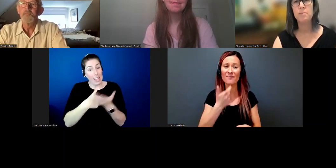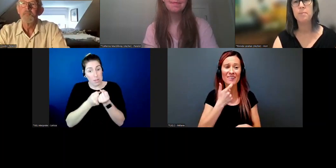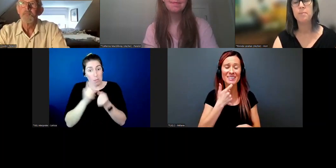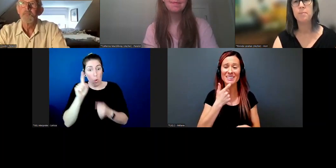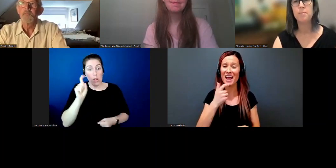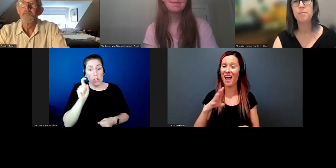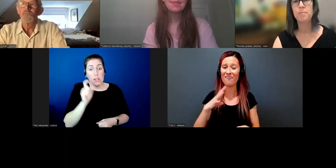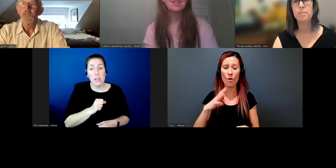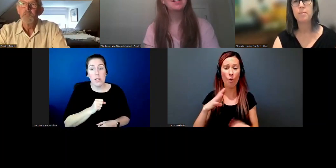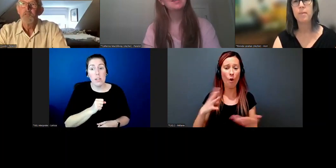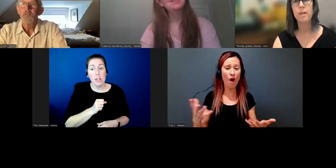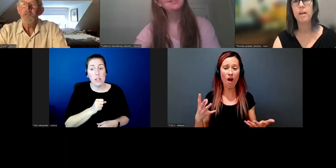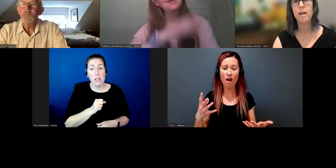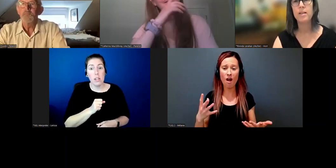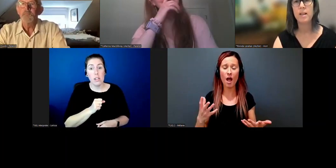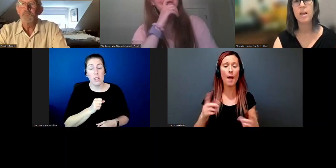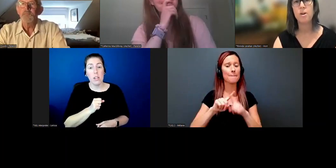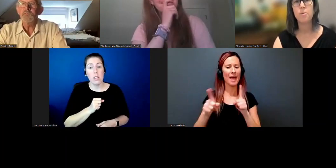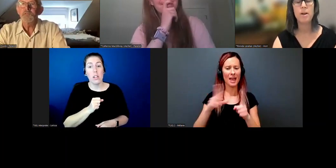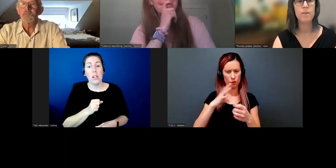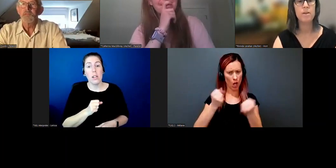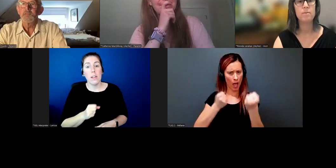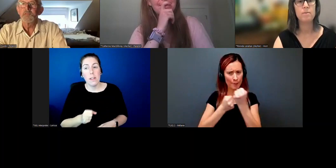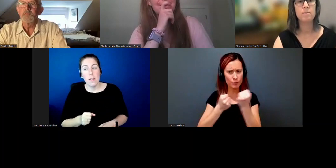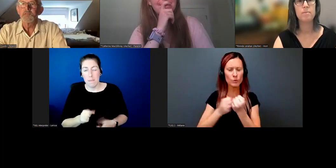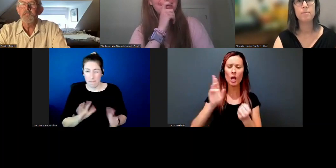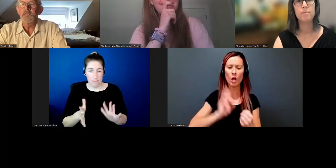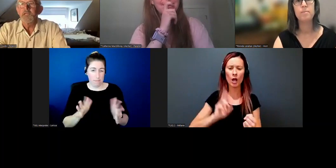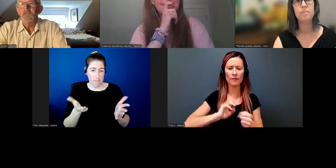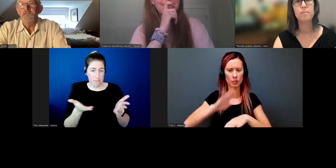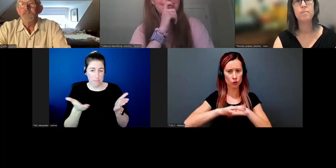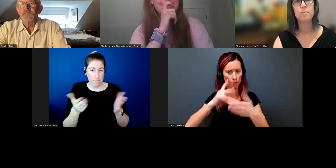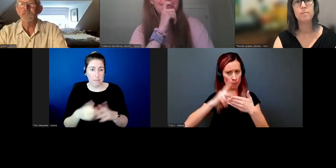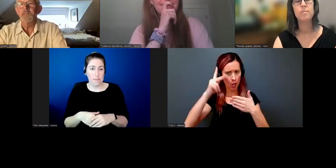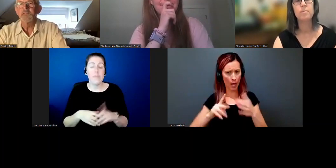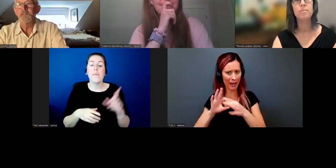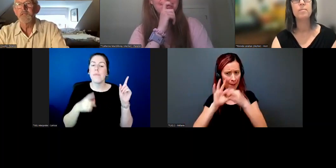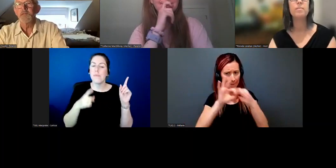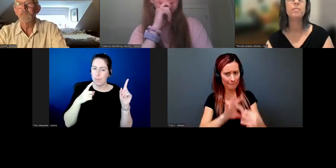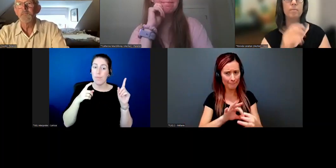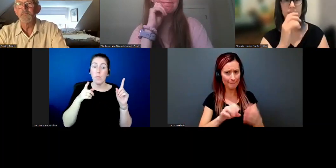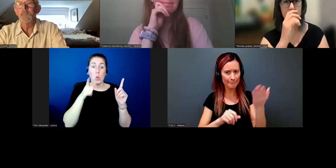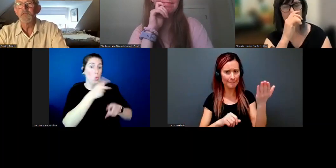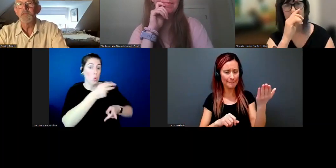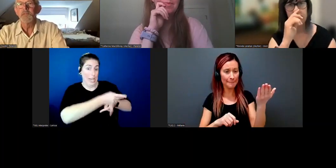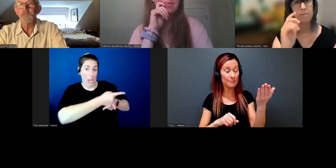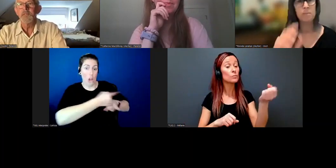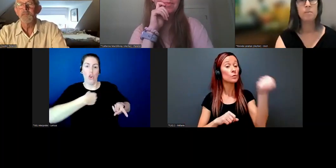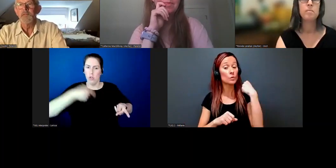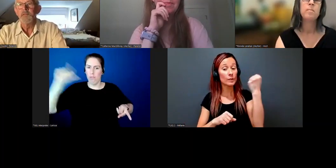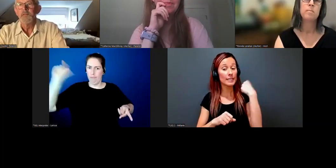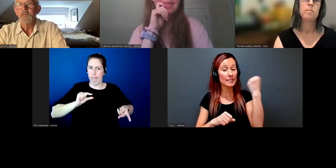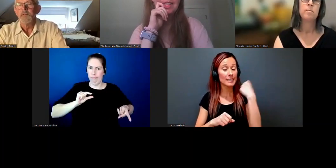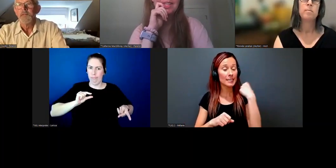well? The care benefit. Yeah, the caregivers. Yeah.